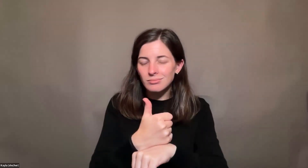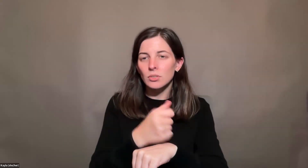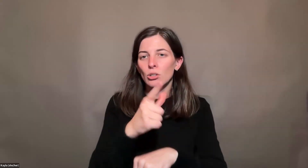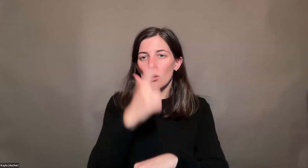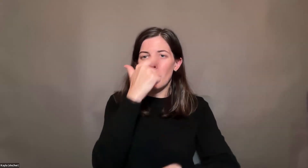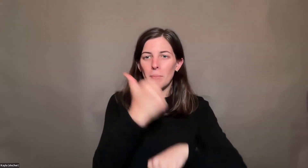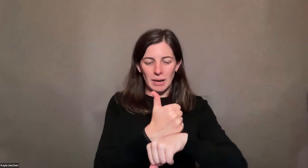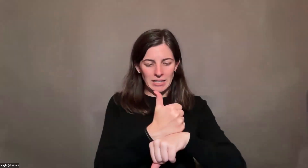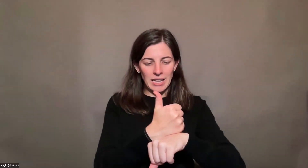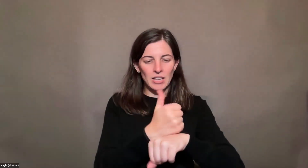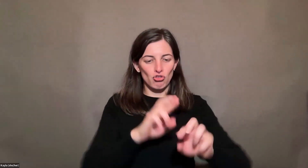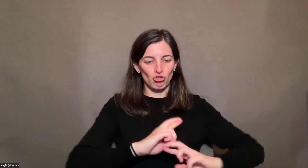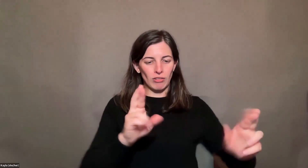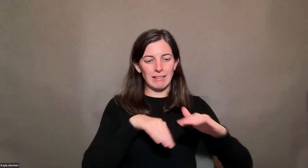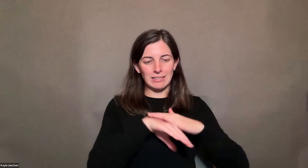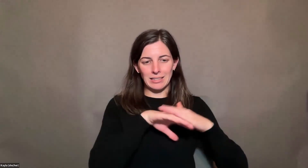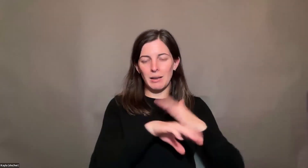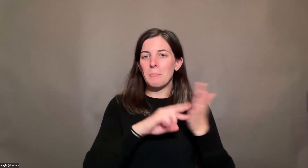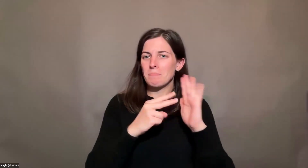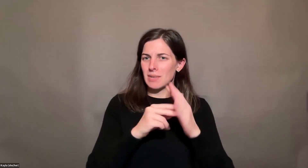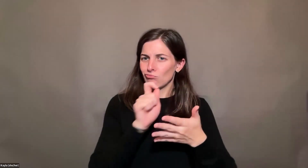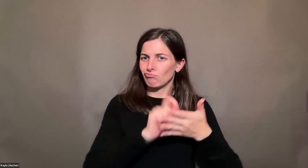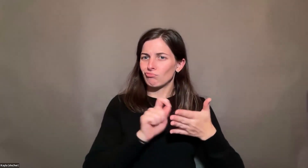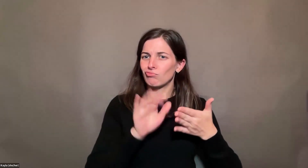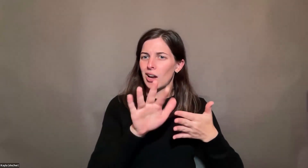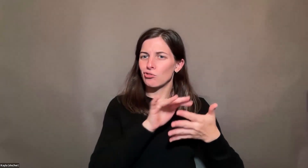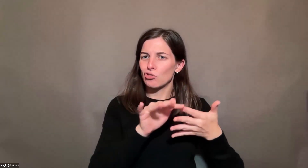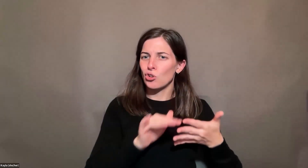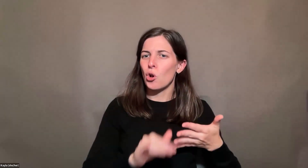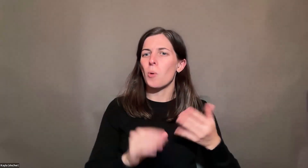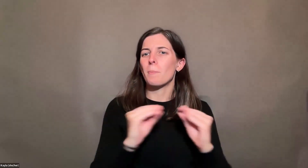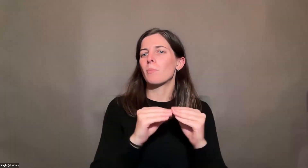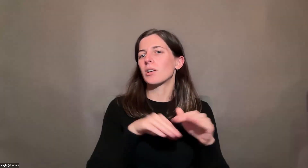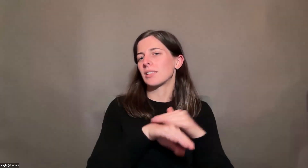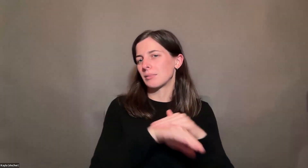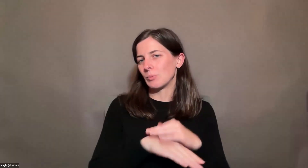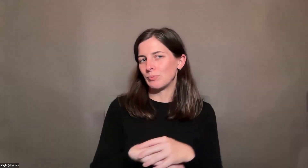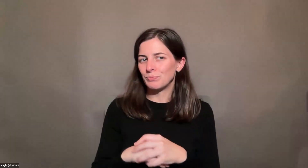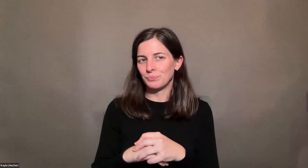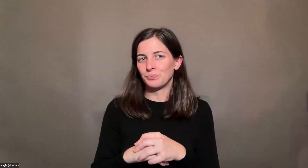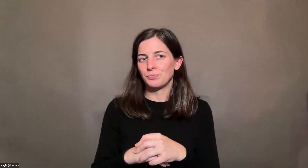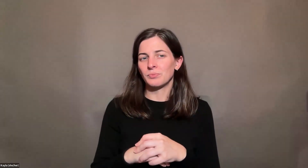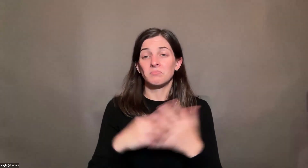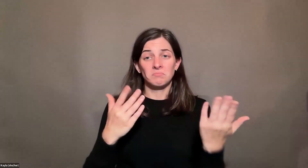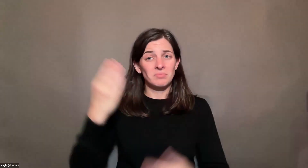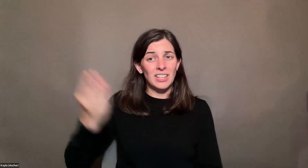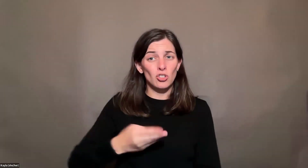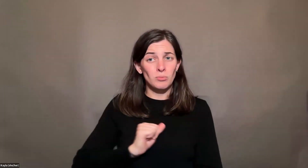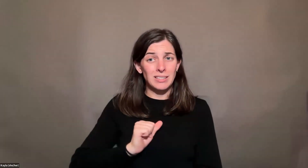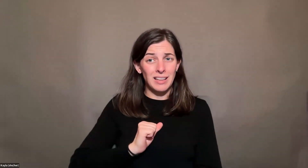that you can write your code mostly accessible way. So let me introduce myself. I am Anam.